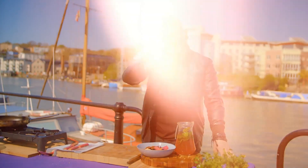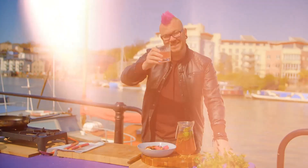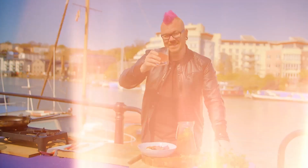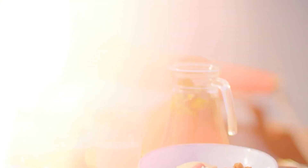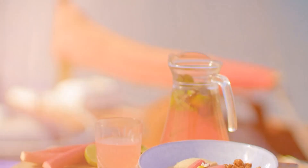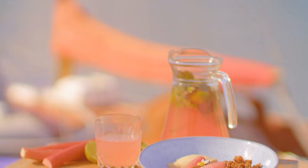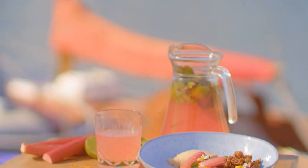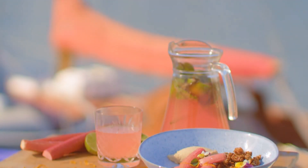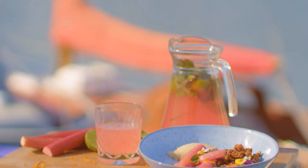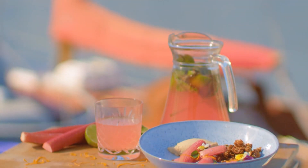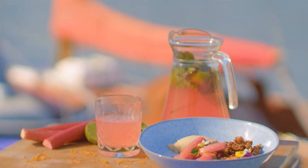Cheers.